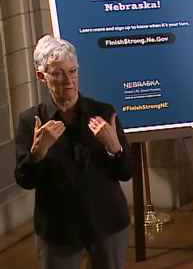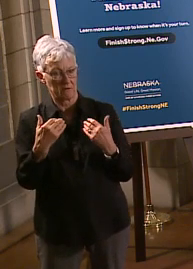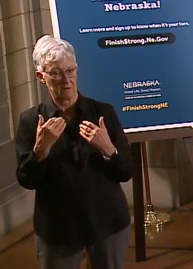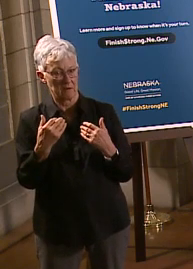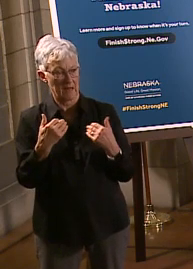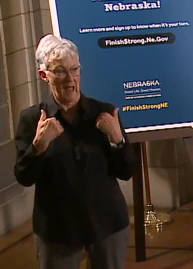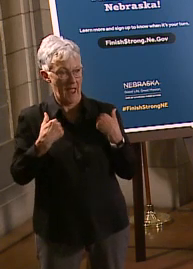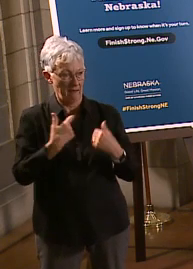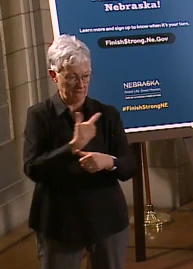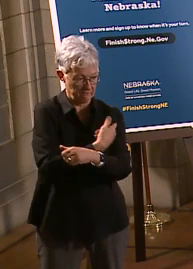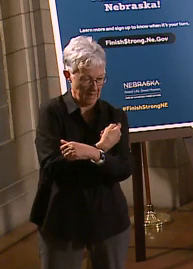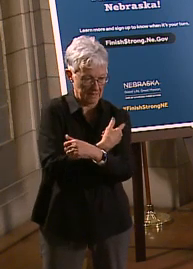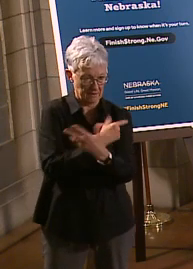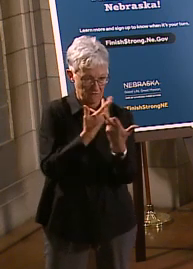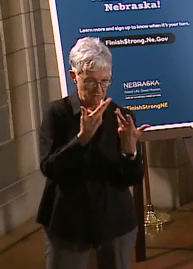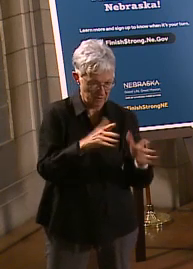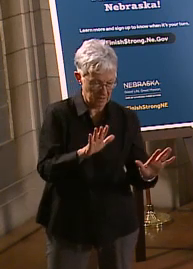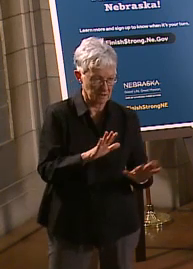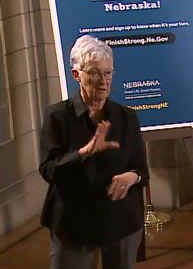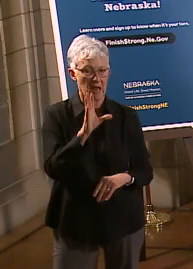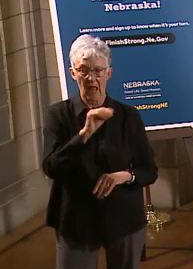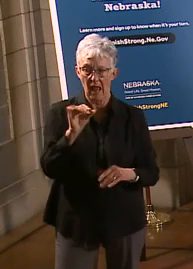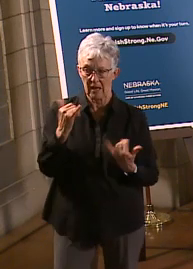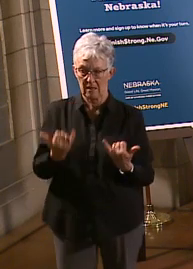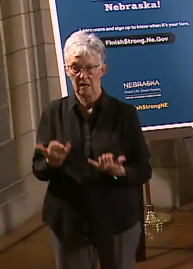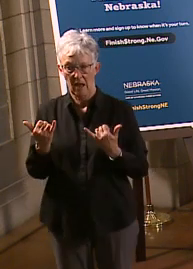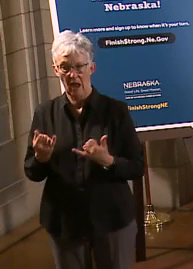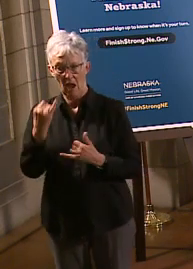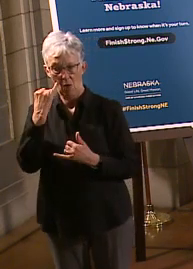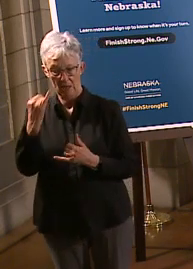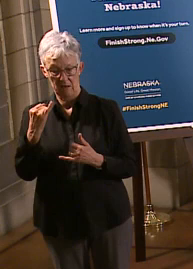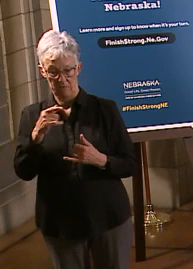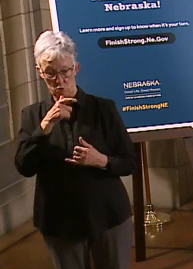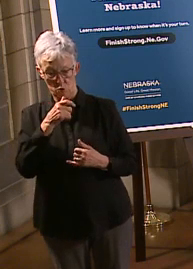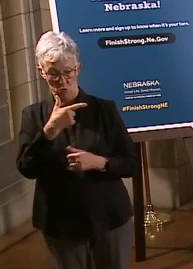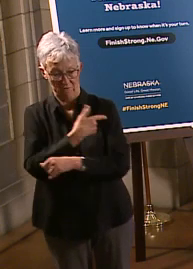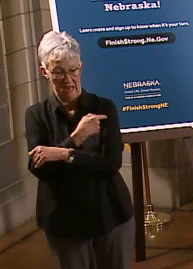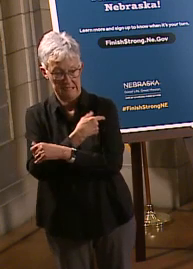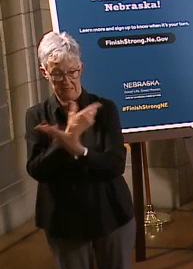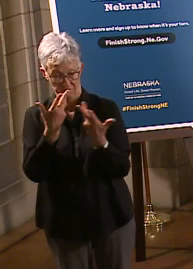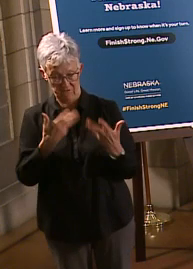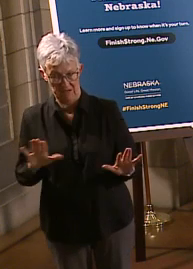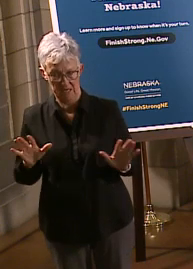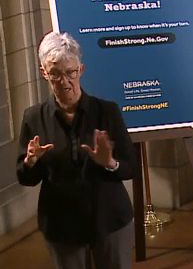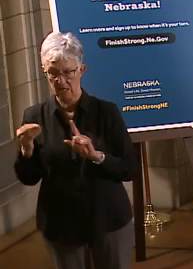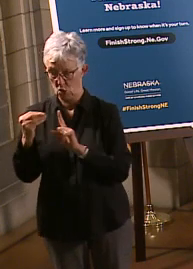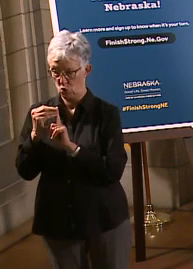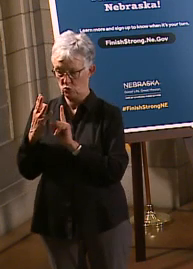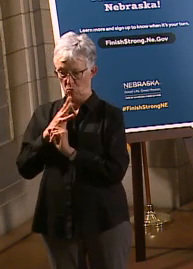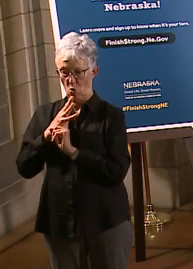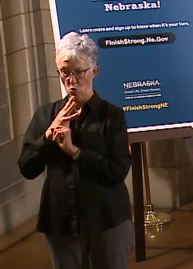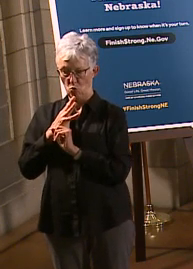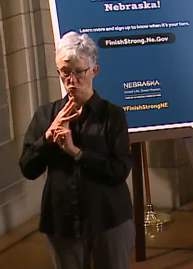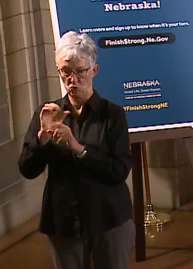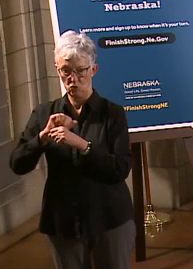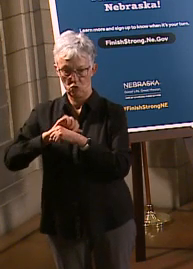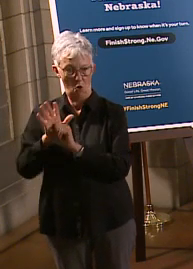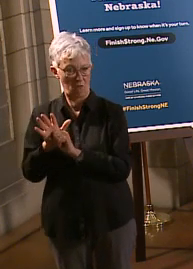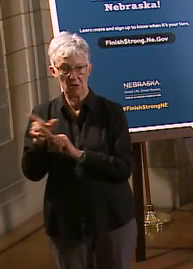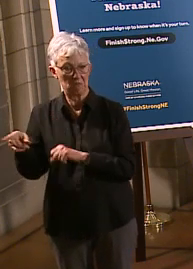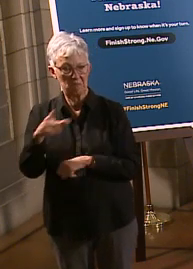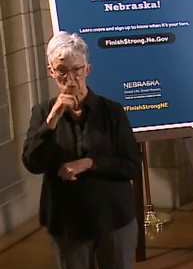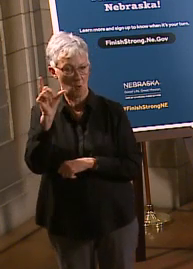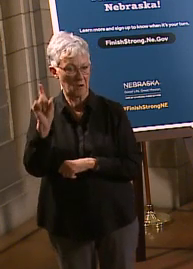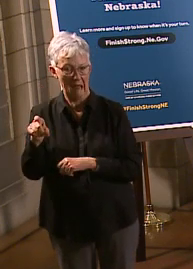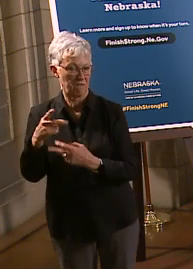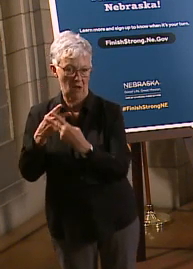or quarantining, rather, if you've been exposed, we actually had already put that guidance in place in our directed health measures so that